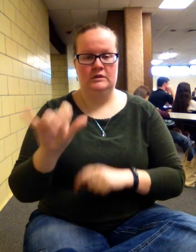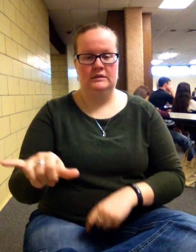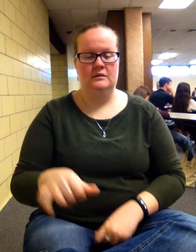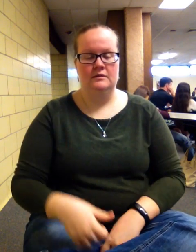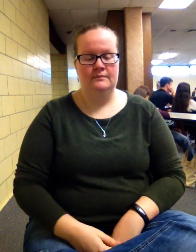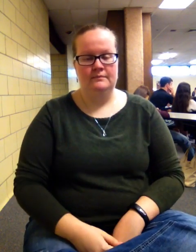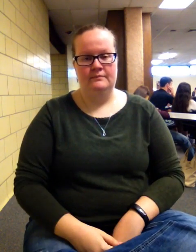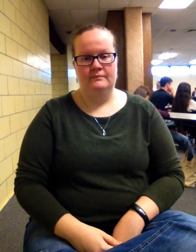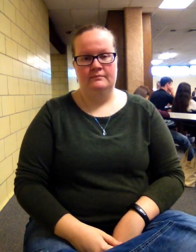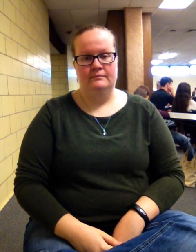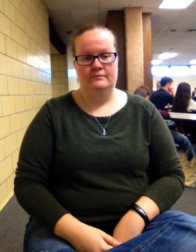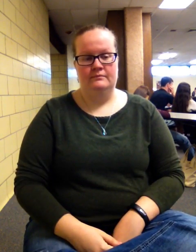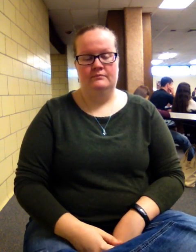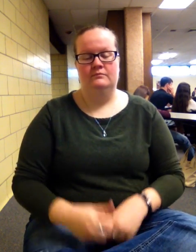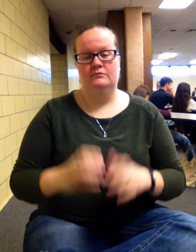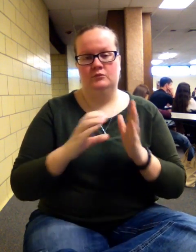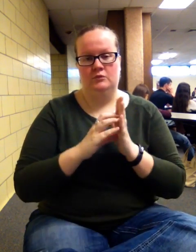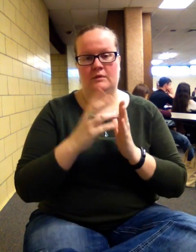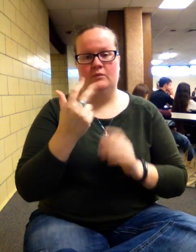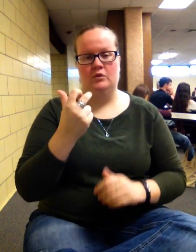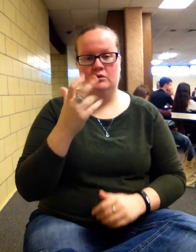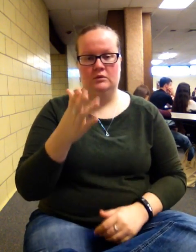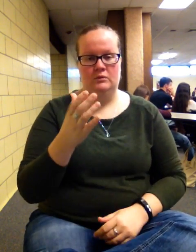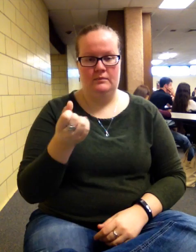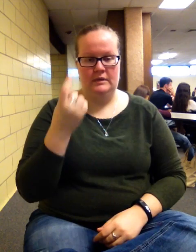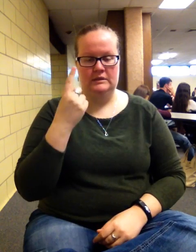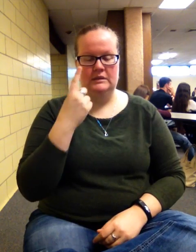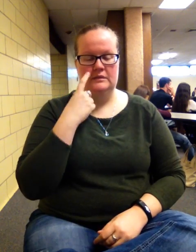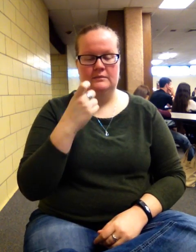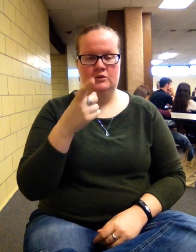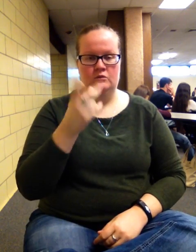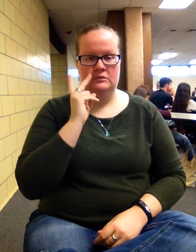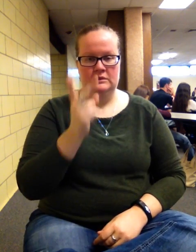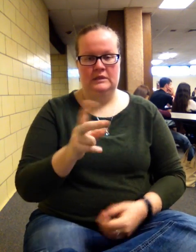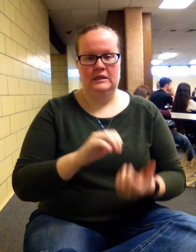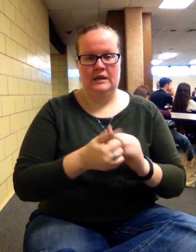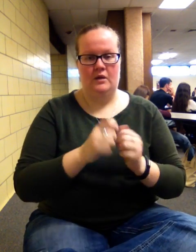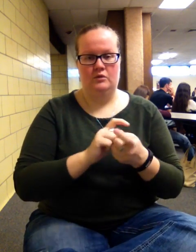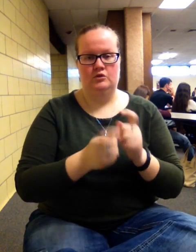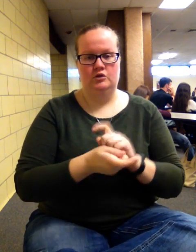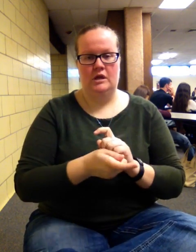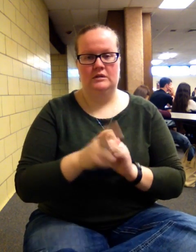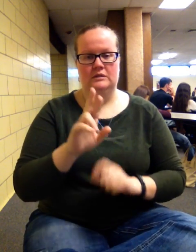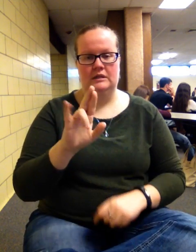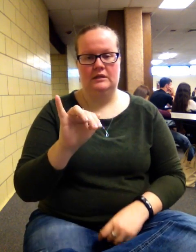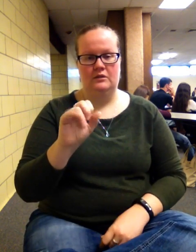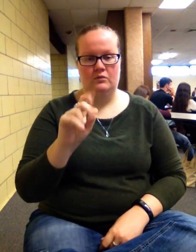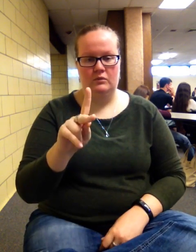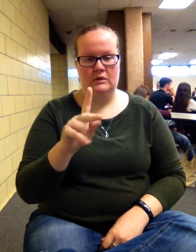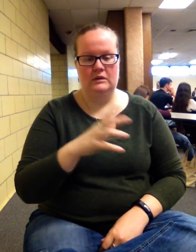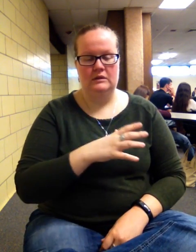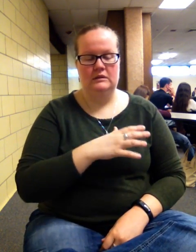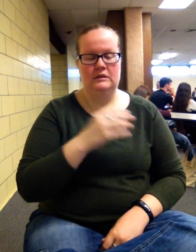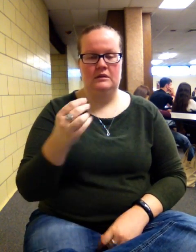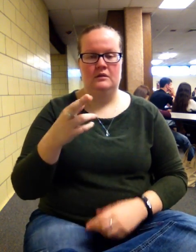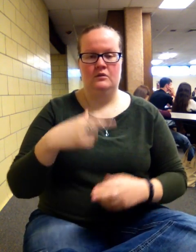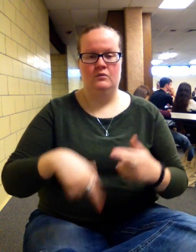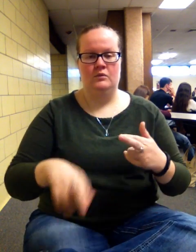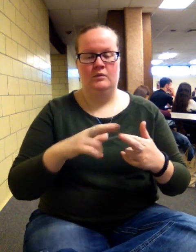And like I said, in Chapter 13, it's going to make more sense because you'll see how adjusting the risk and adjusting the required rate of return can make